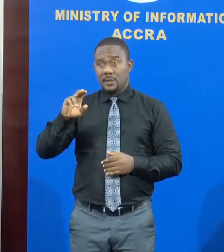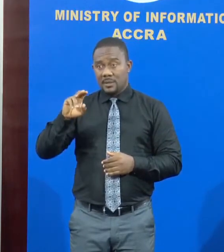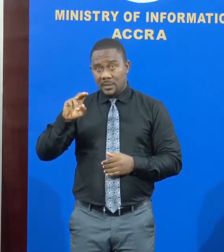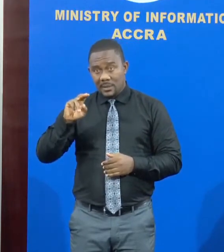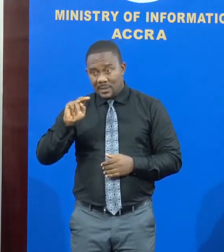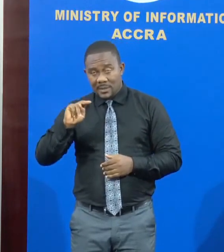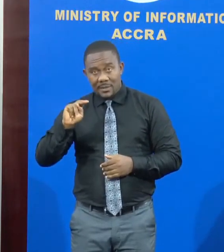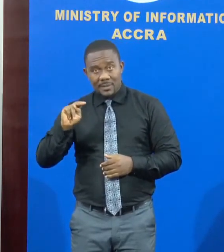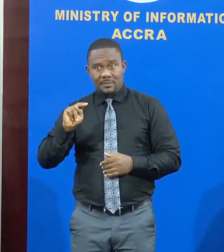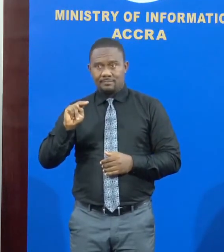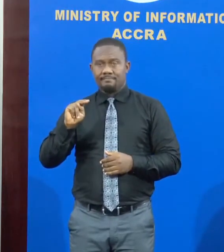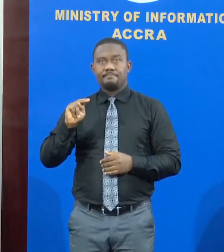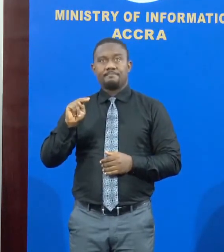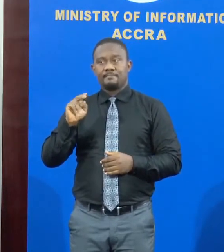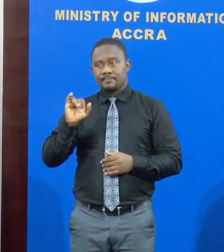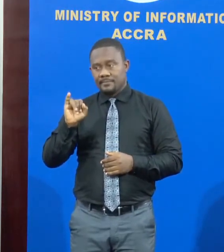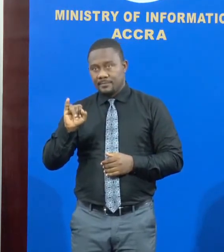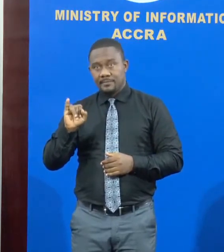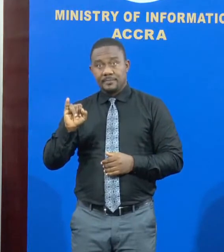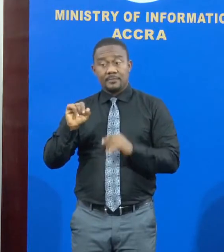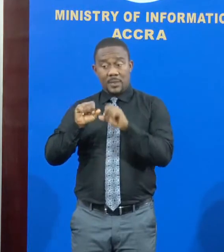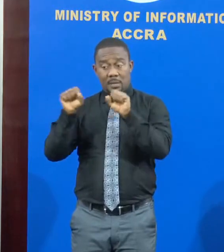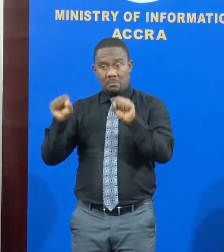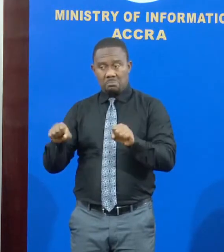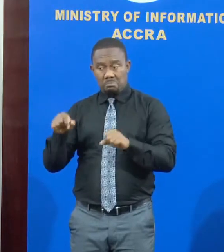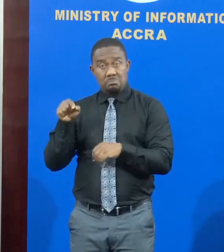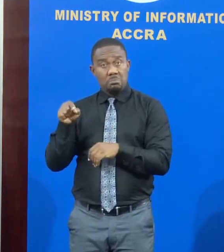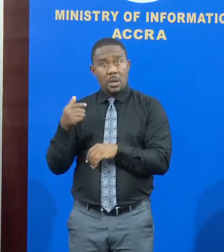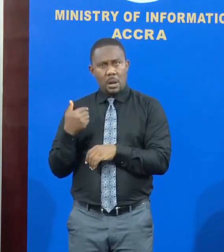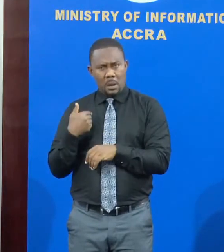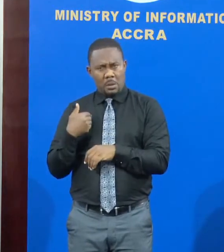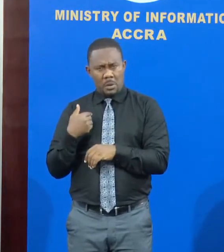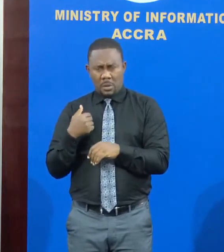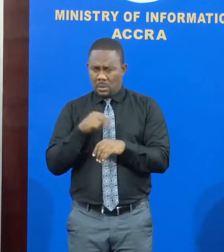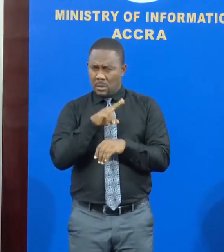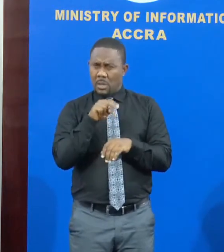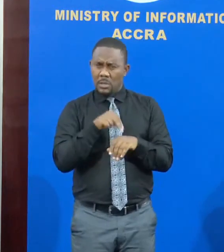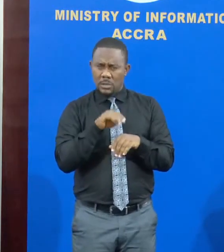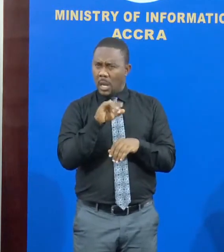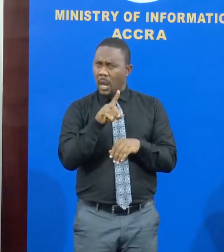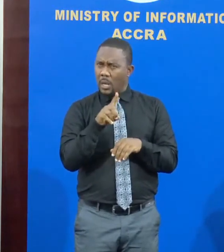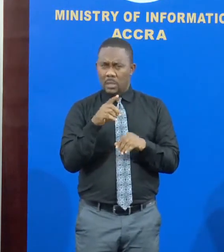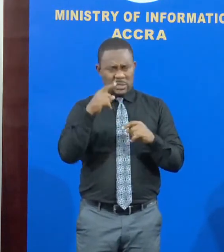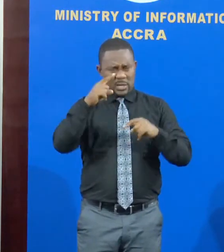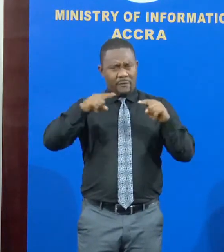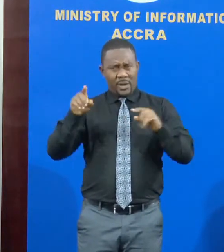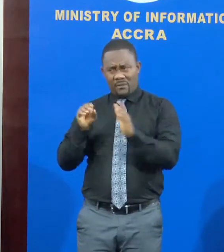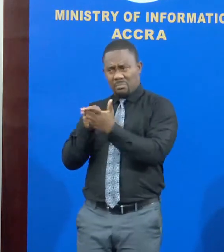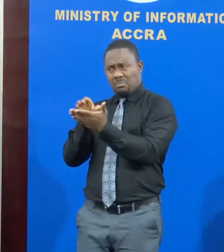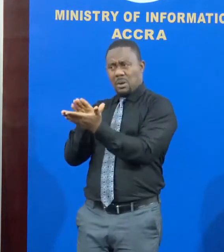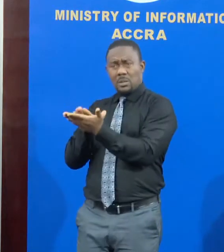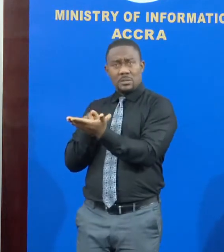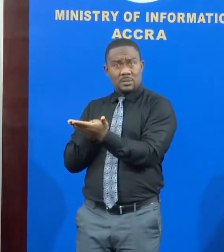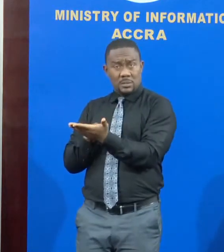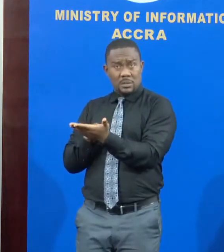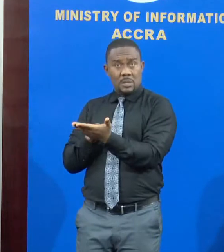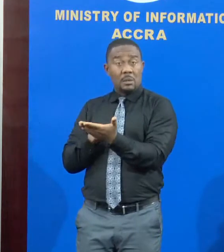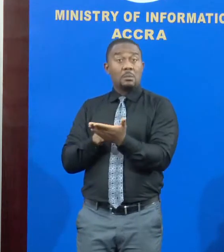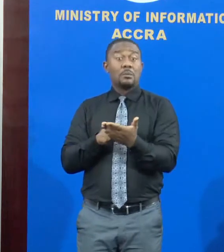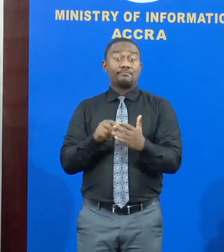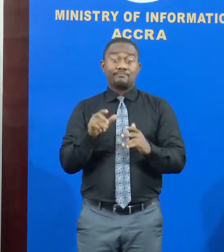national identification system, which is integrated with several national ID profiles. And for this reason, citizens who reach